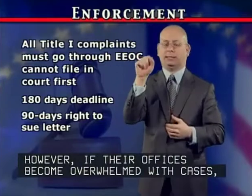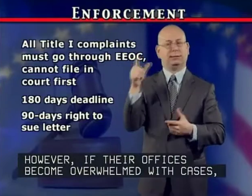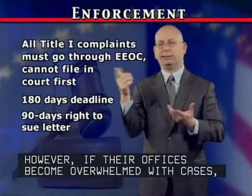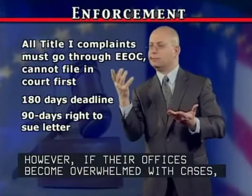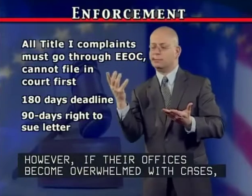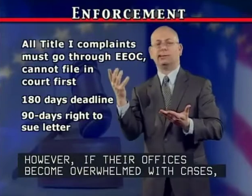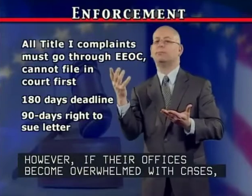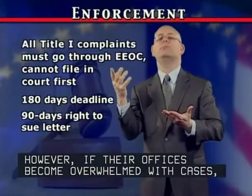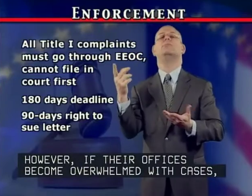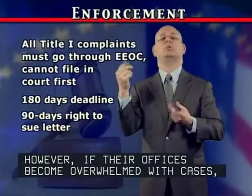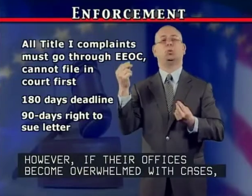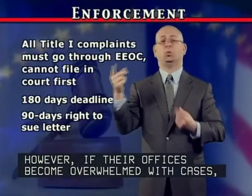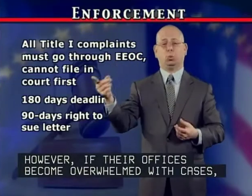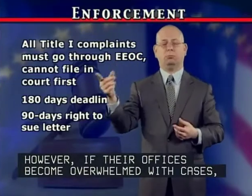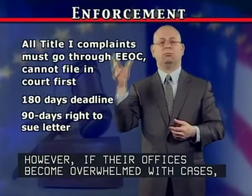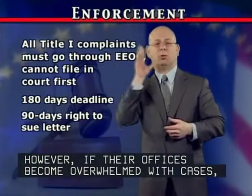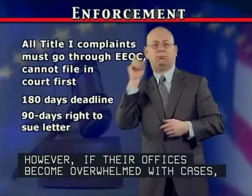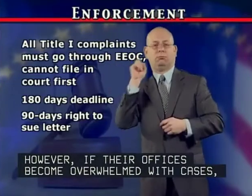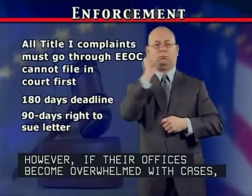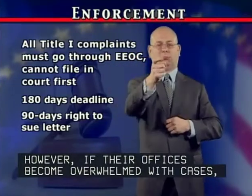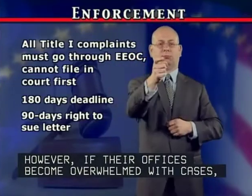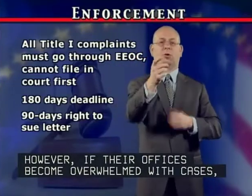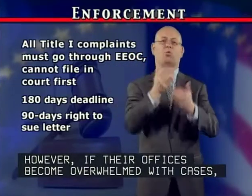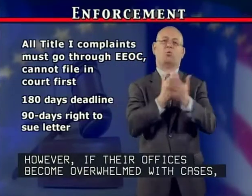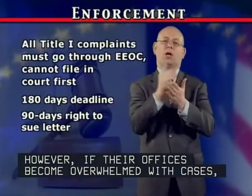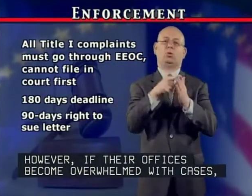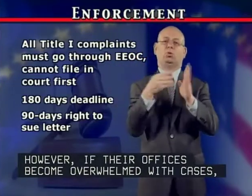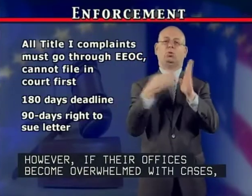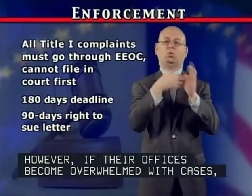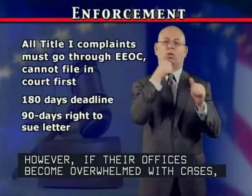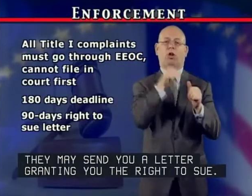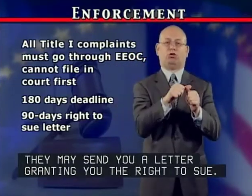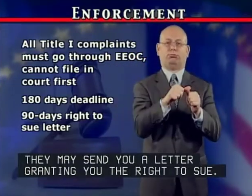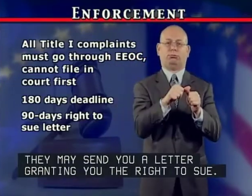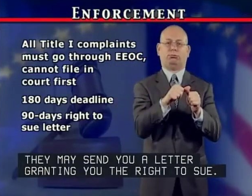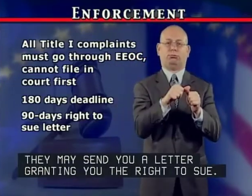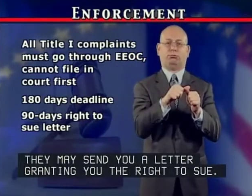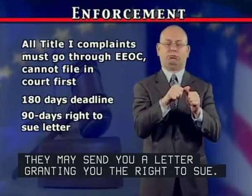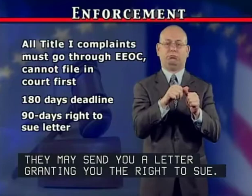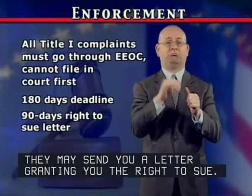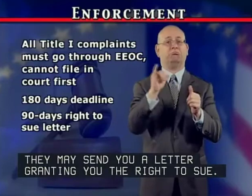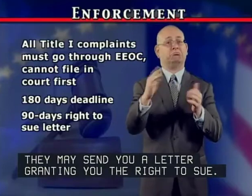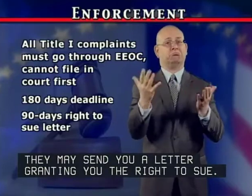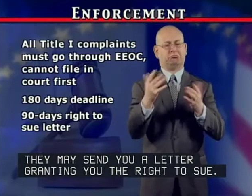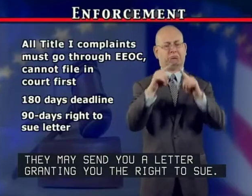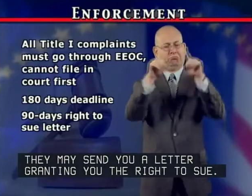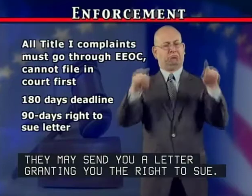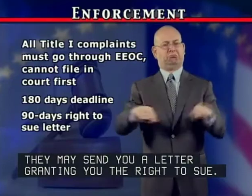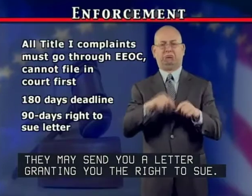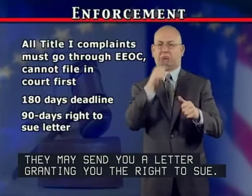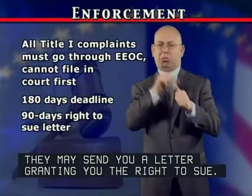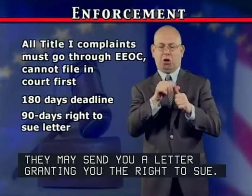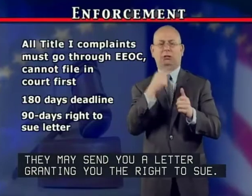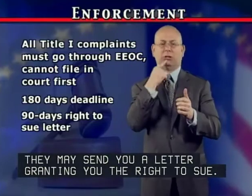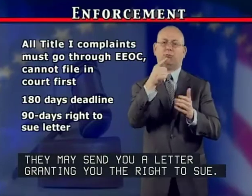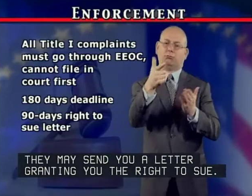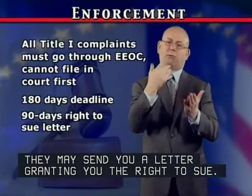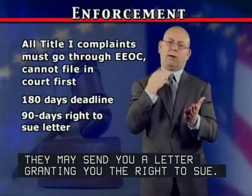However, if their offices become overwhelmed with cases, they may send you a letter granting you the right to sue.